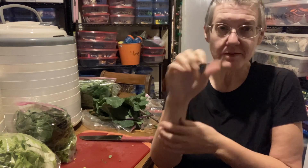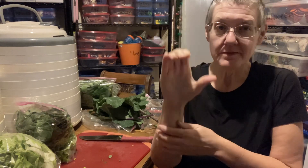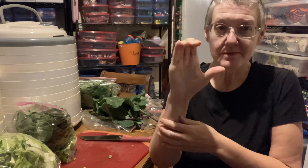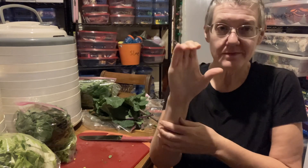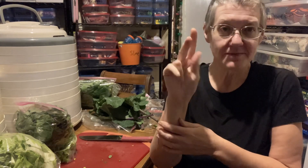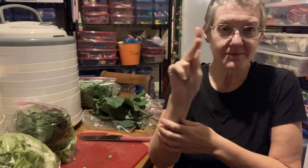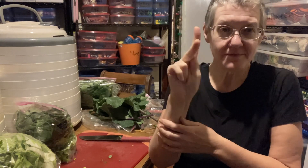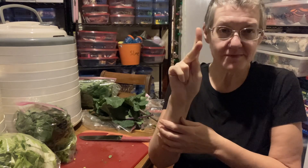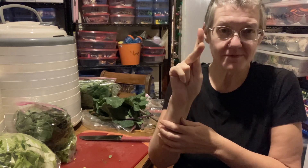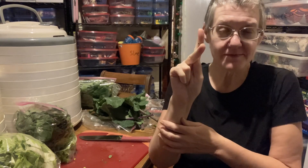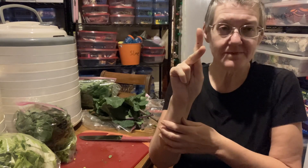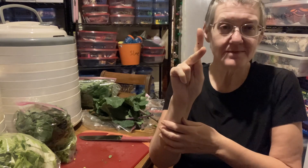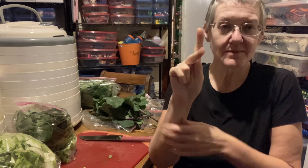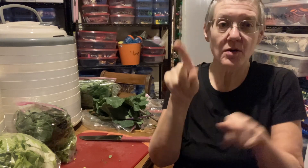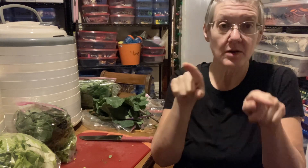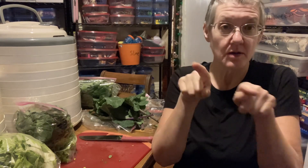A, C, and K.